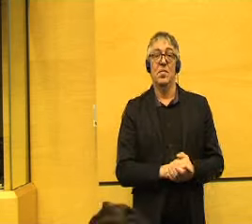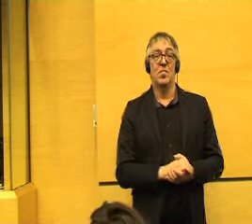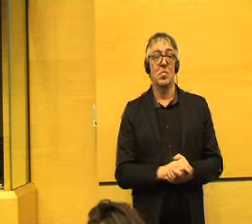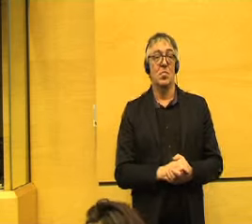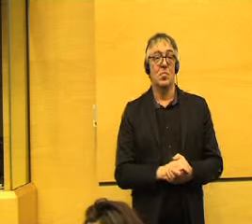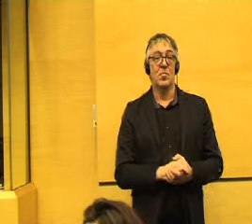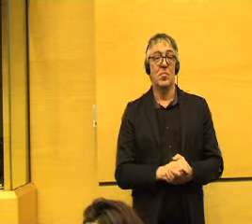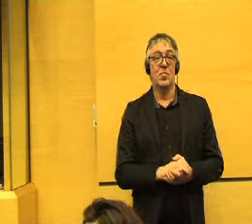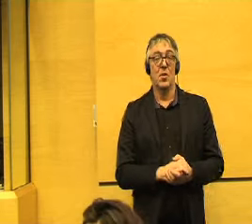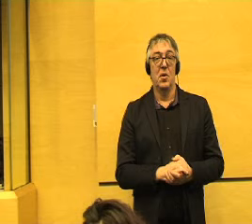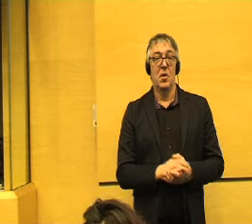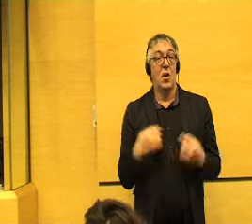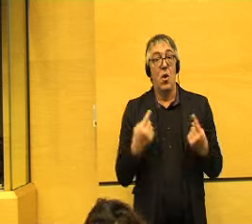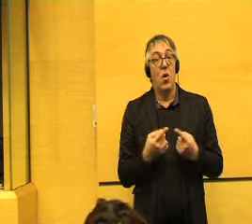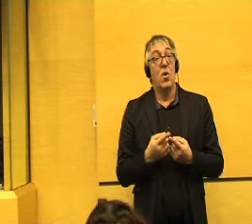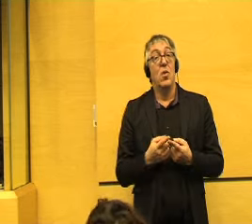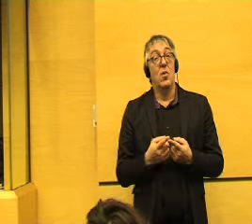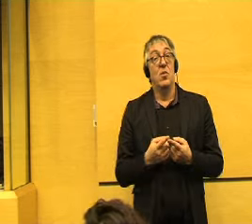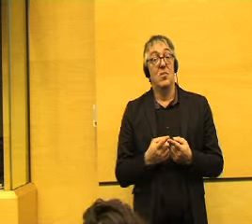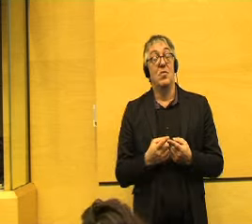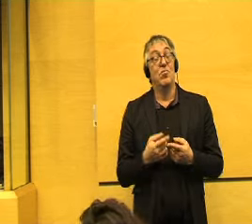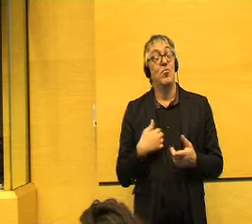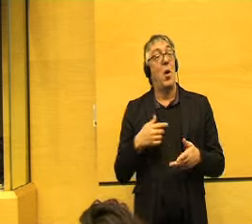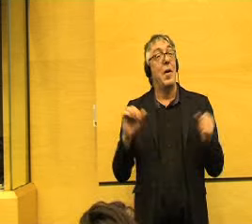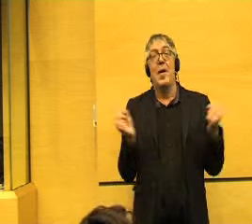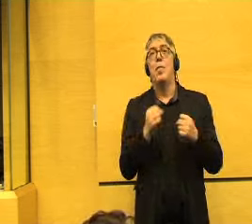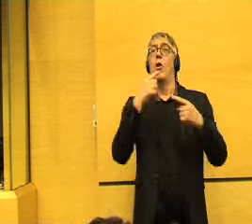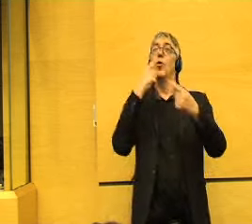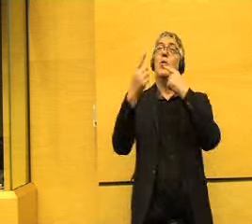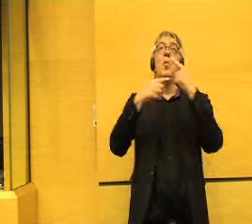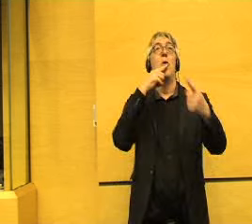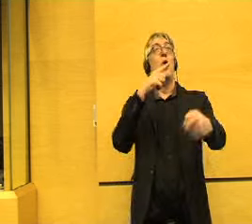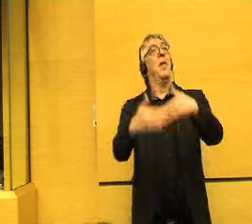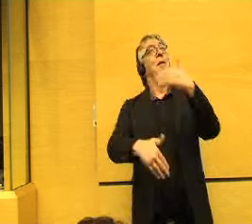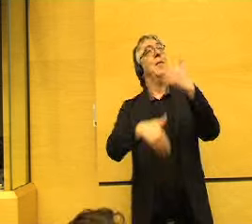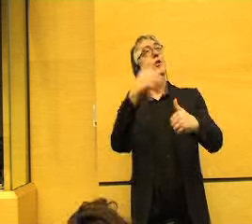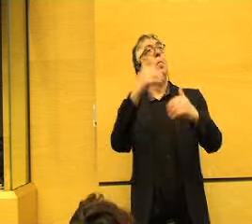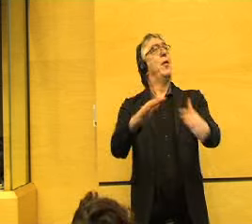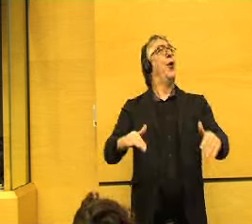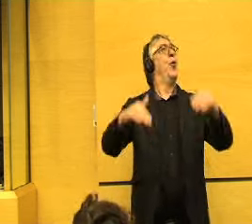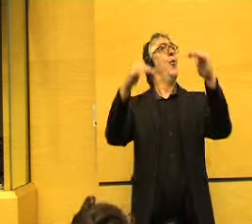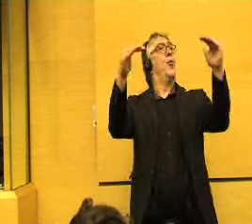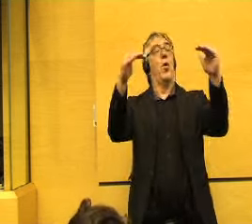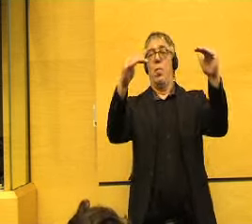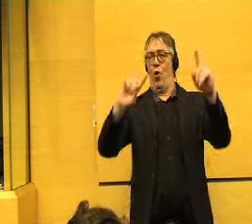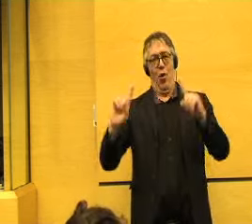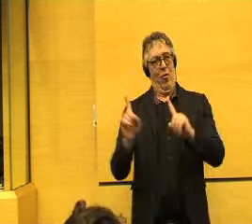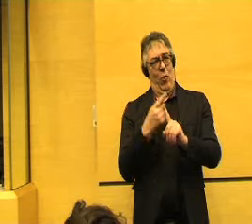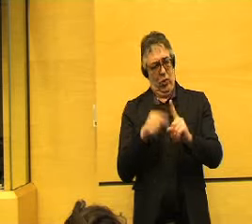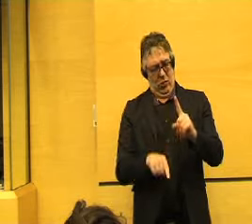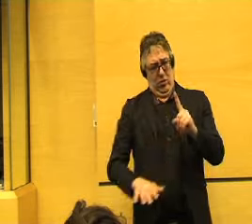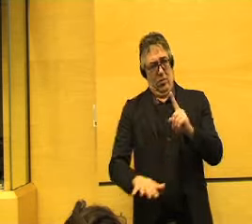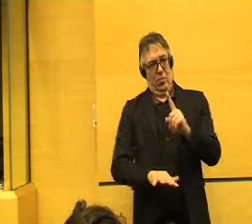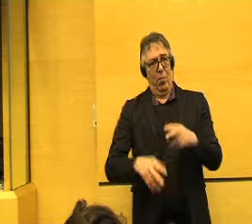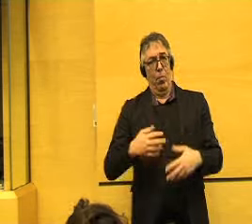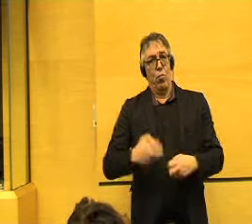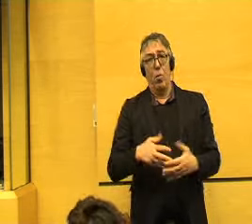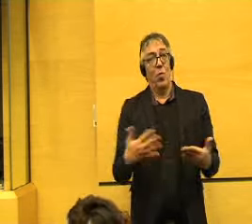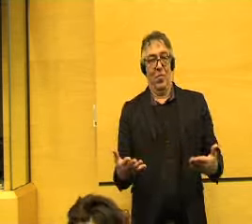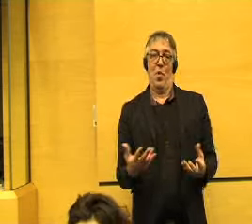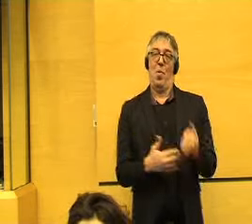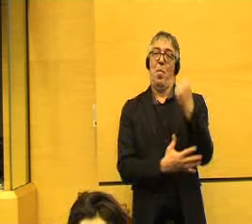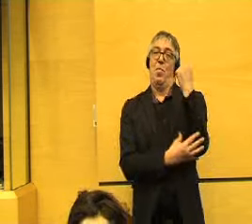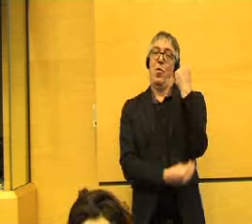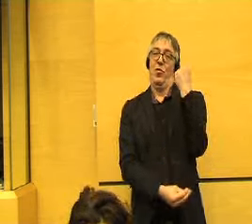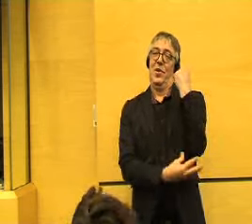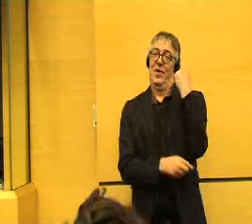disabilities, unless we deal with issues of poverty, it becomes rather futile. With that in mind, I'd like to ask a